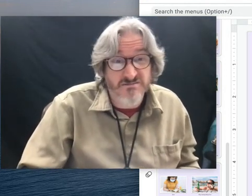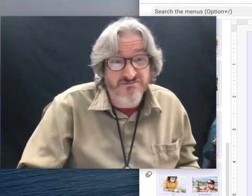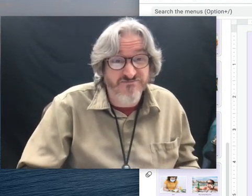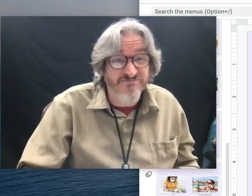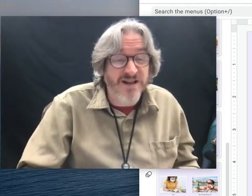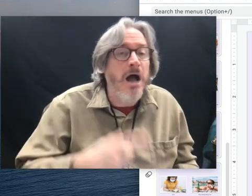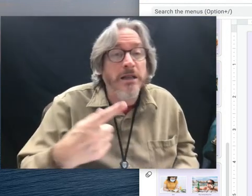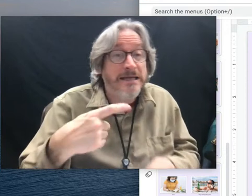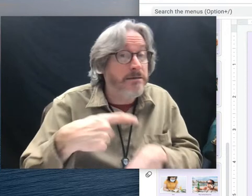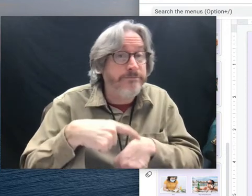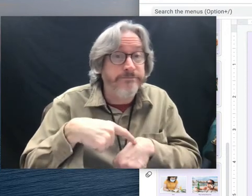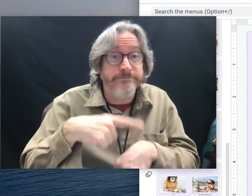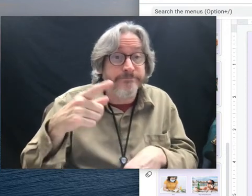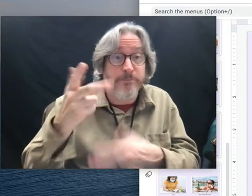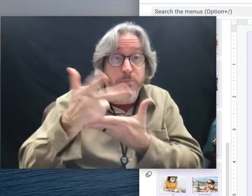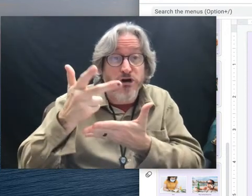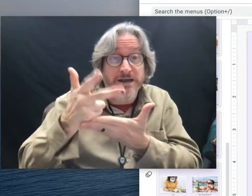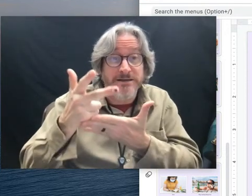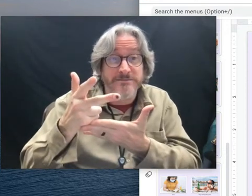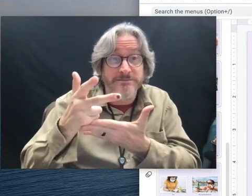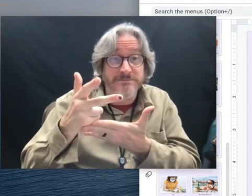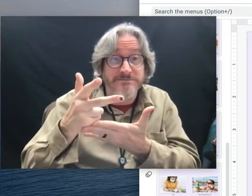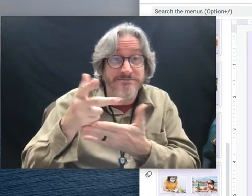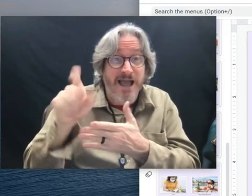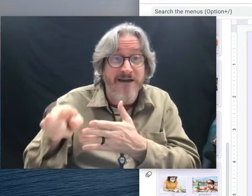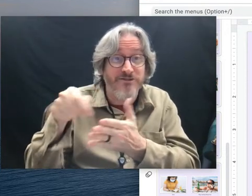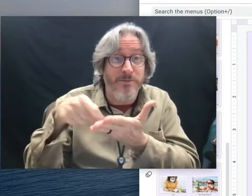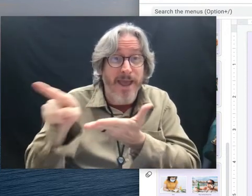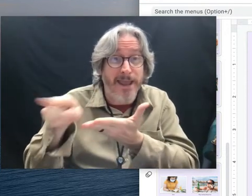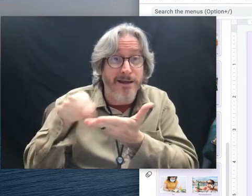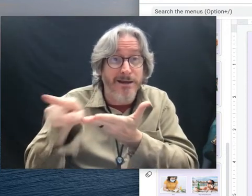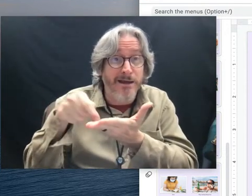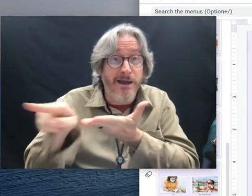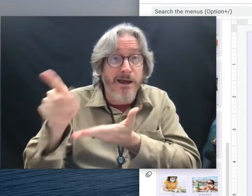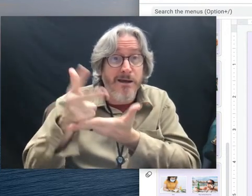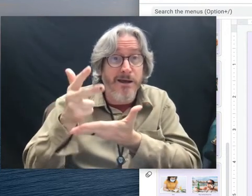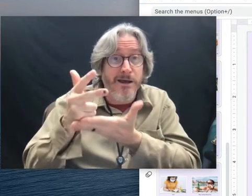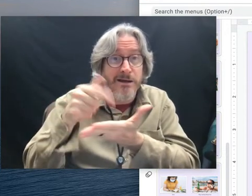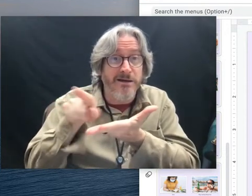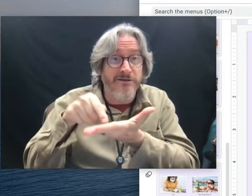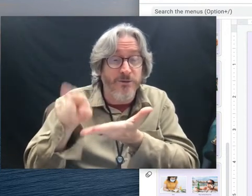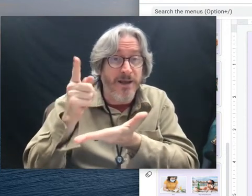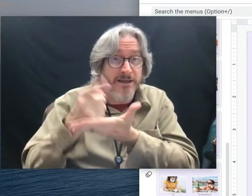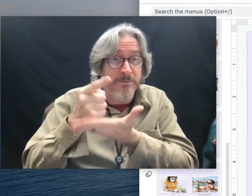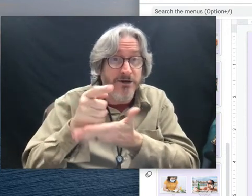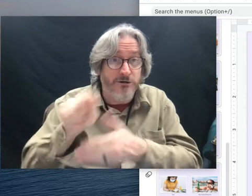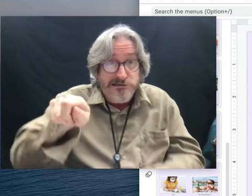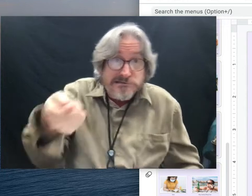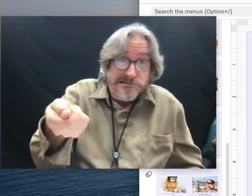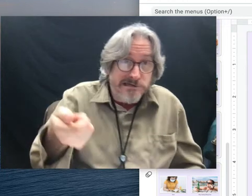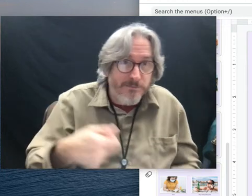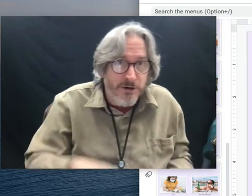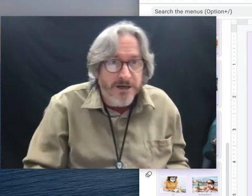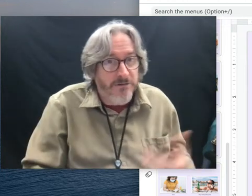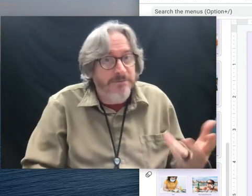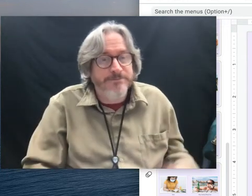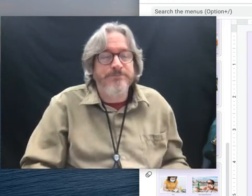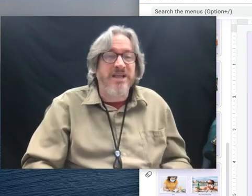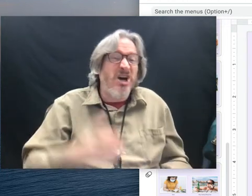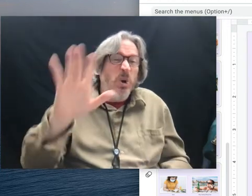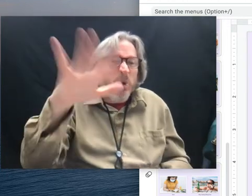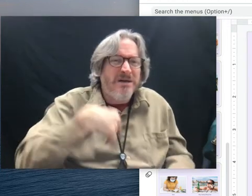just, like, parking, have to pay if you're paying the meter on parking,